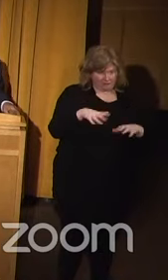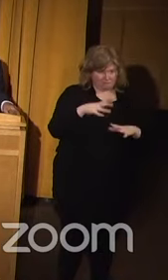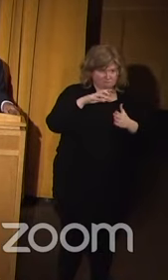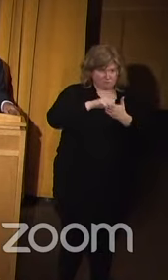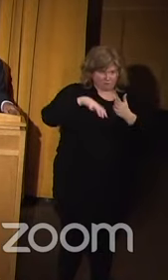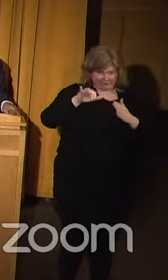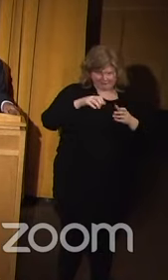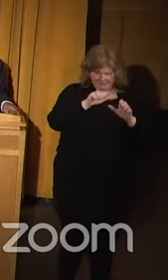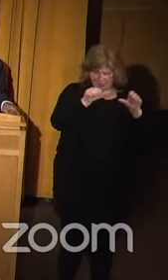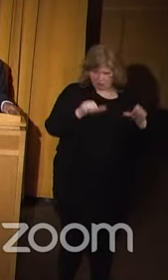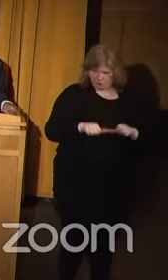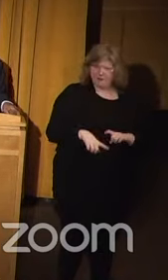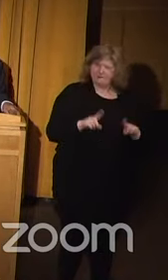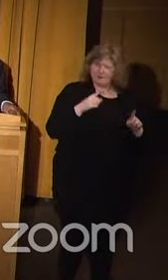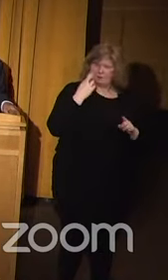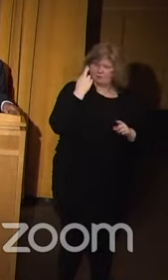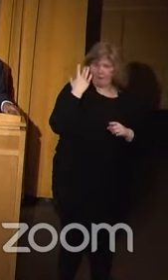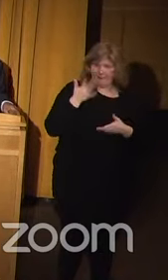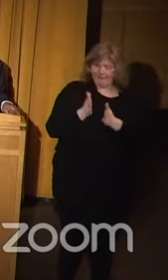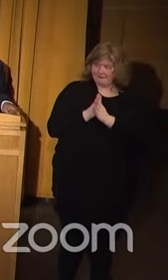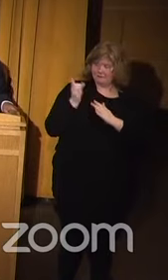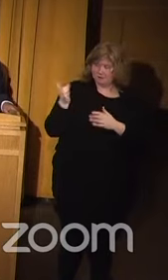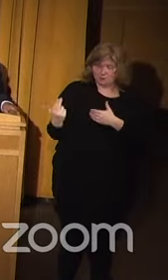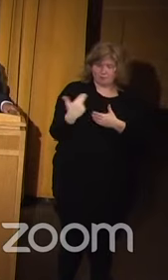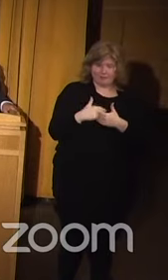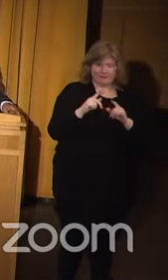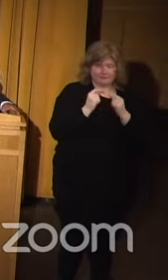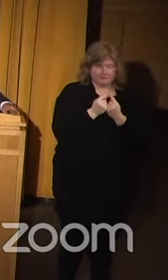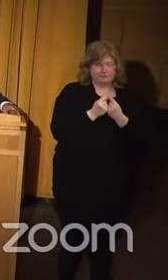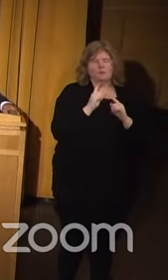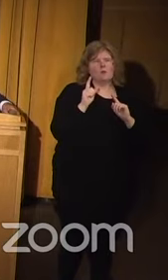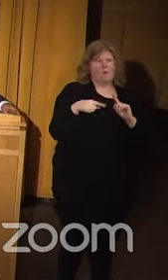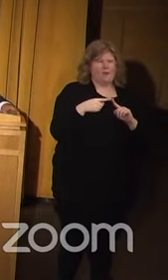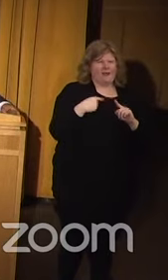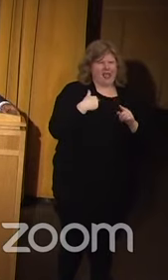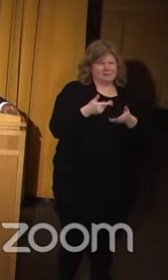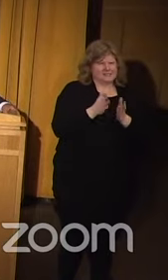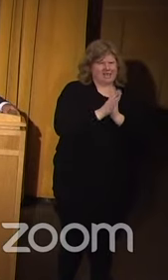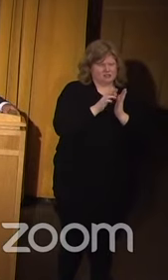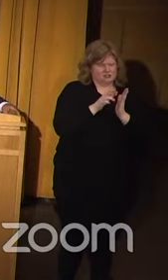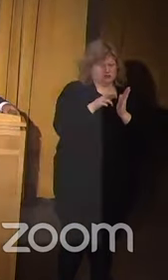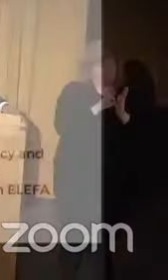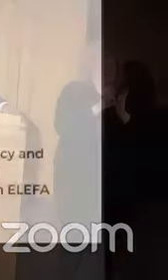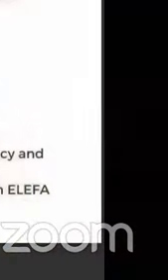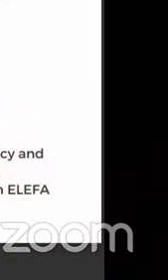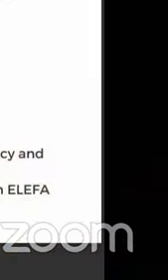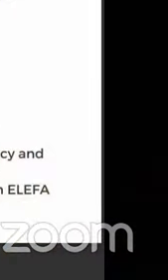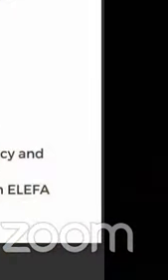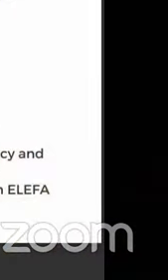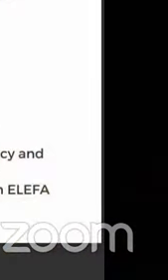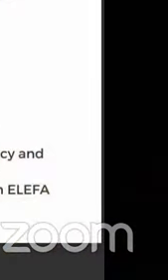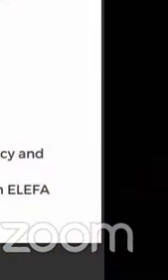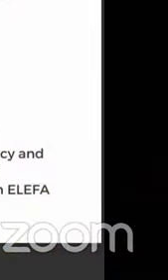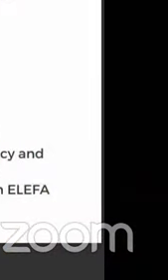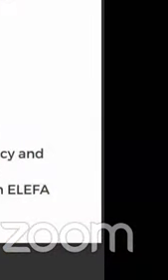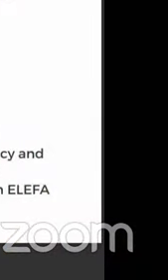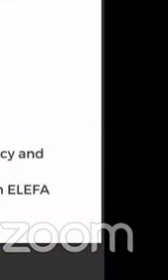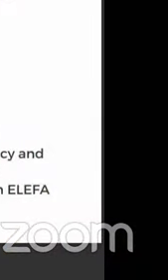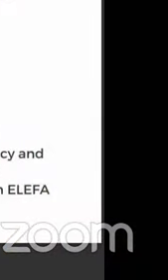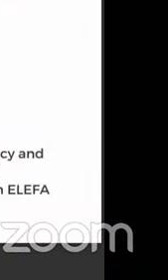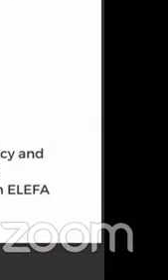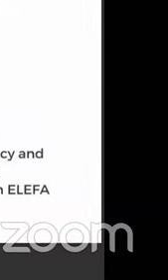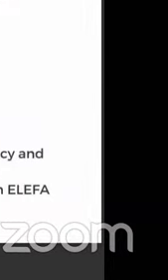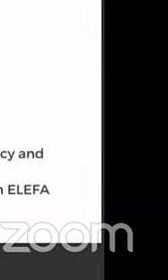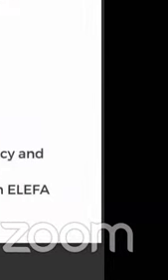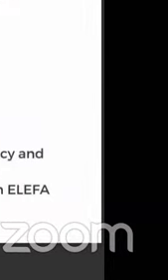But the reason I asked Barbara to be on this team is that when I was asked to review White House security after a plane crashed on the White House lawn, she served